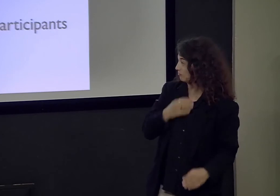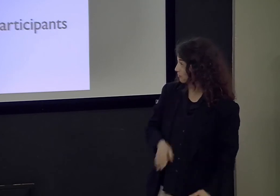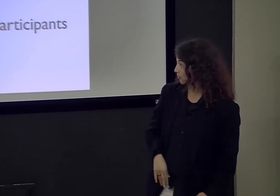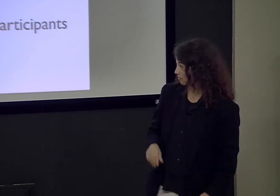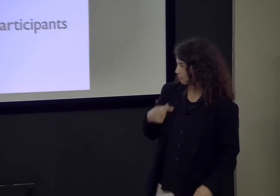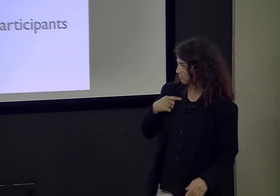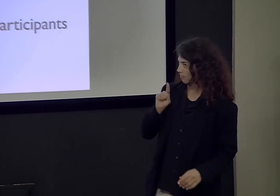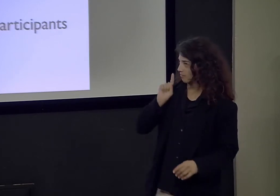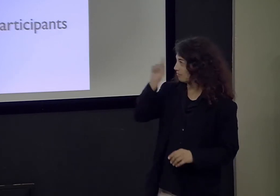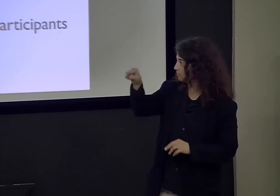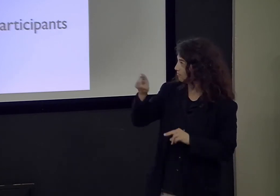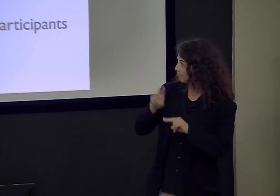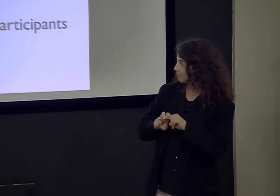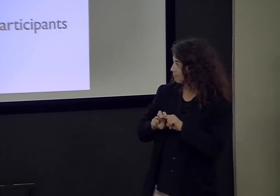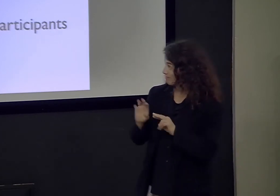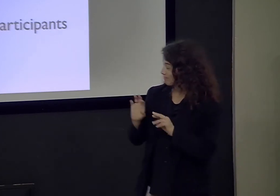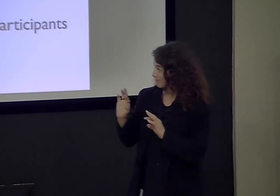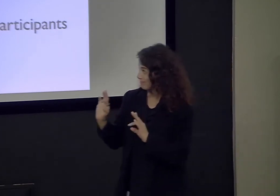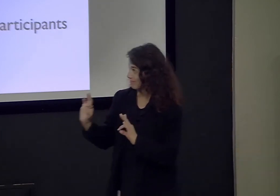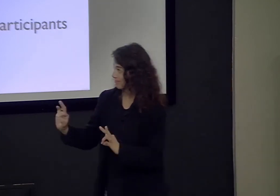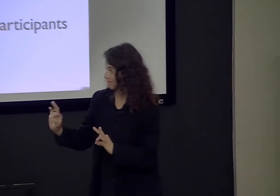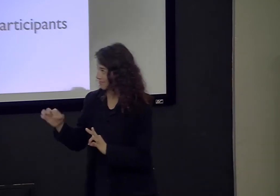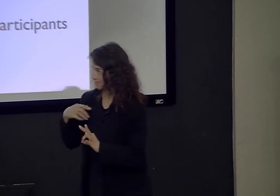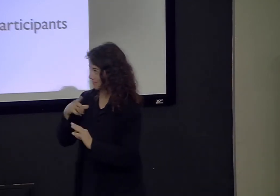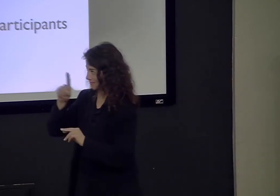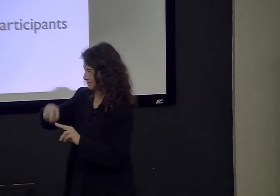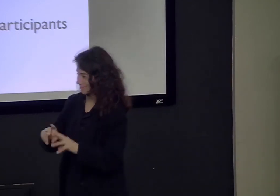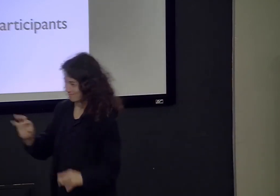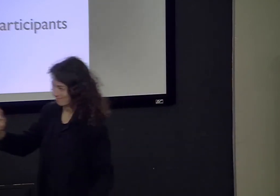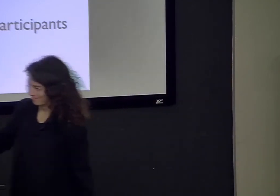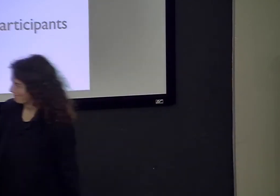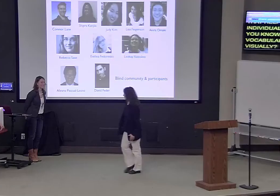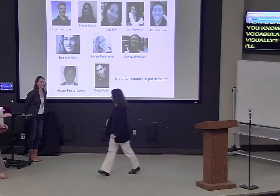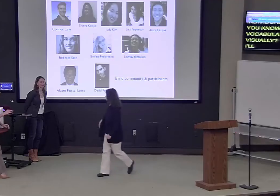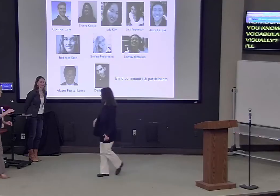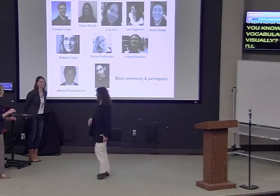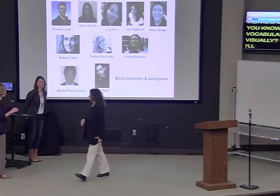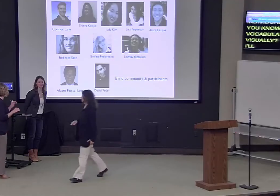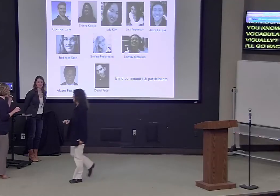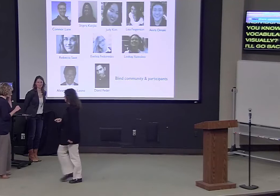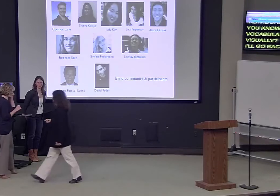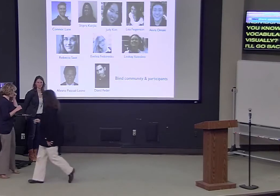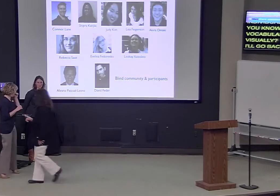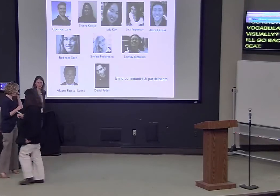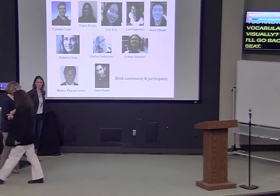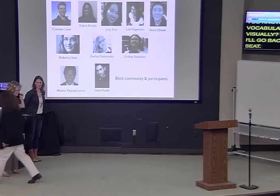learn vocabulary visually? Right. So I'll go back to my seat. Right.